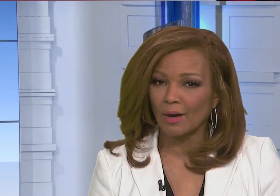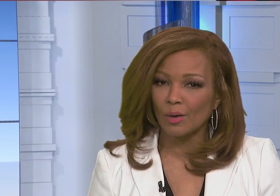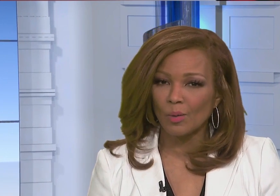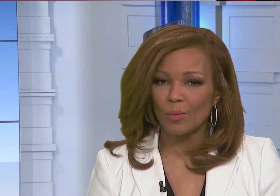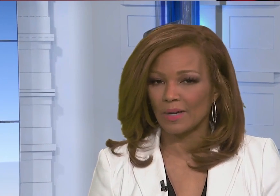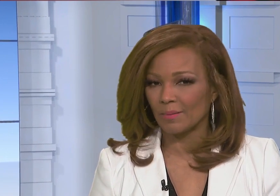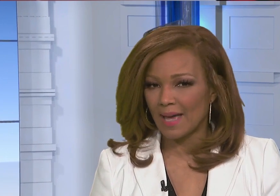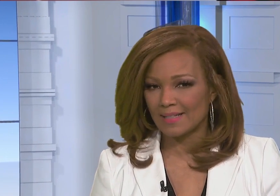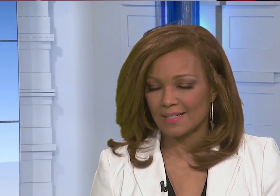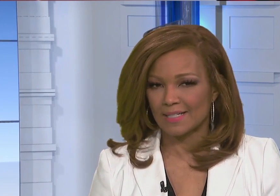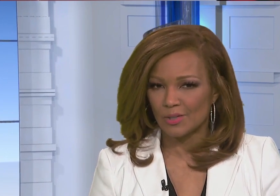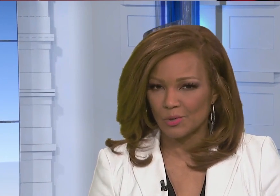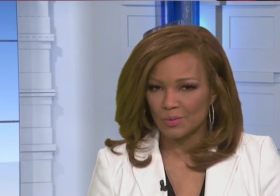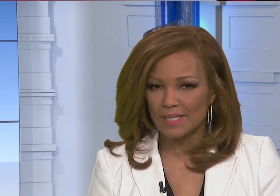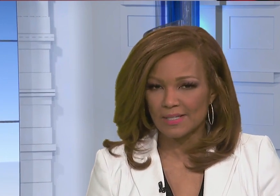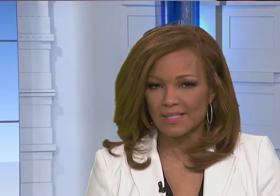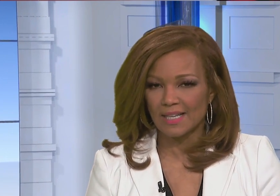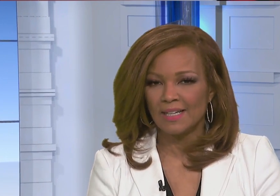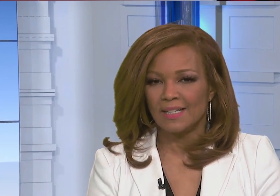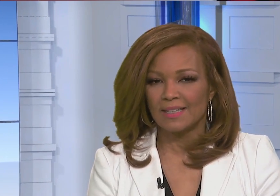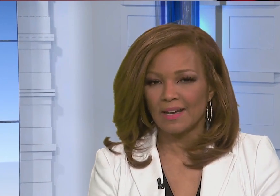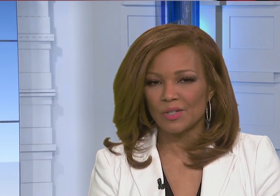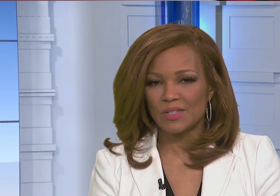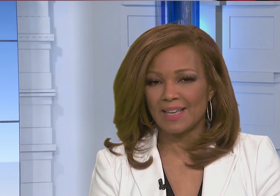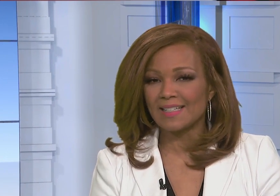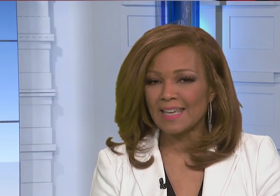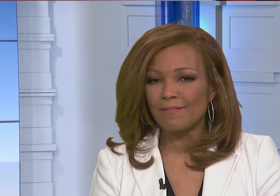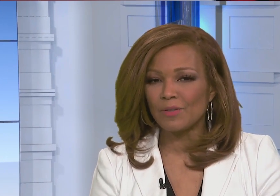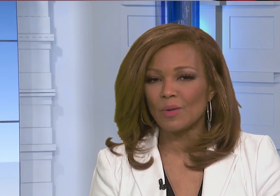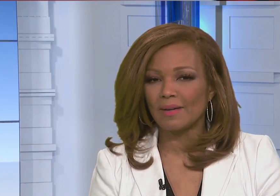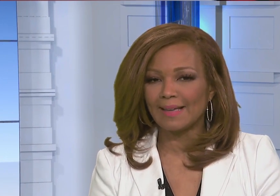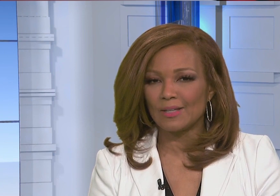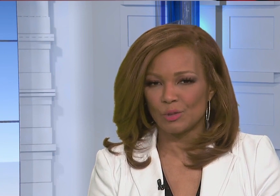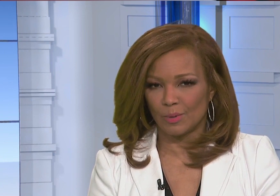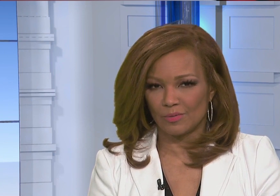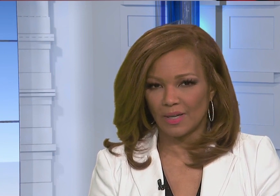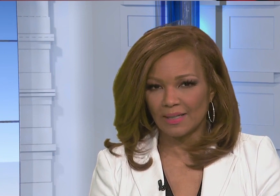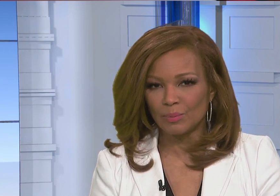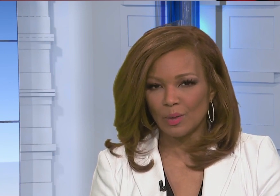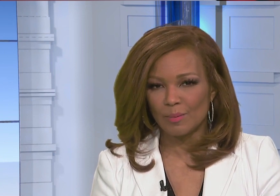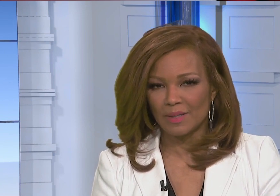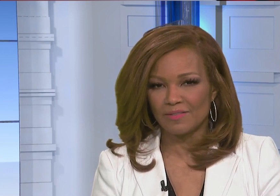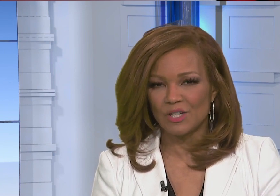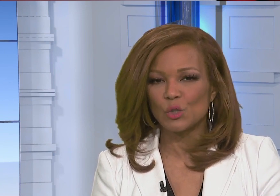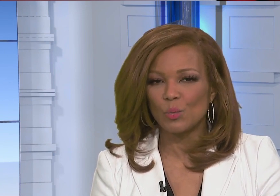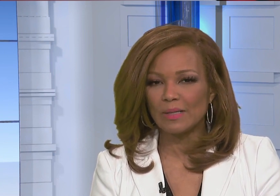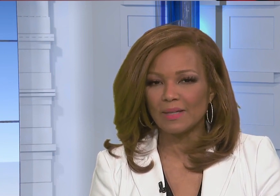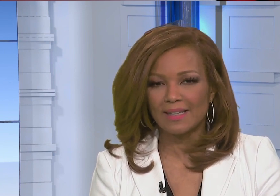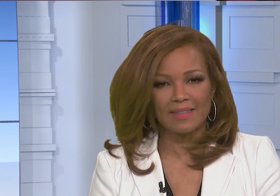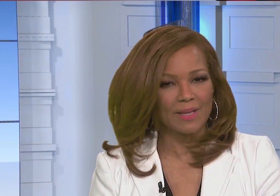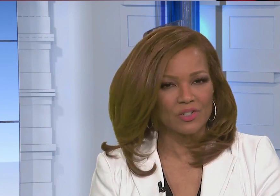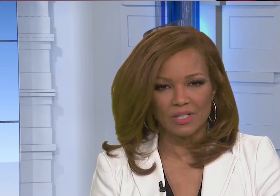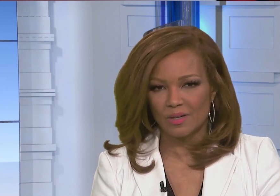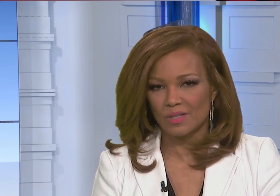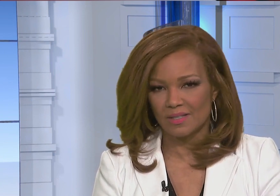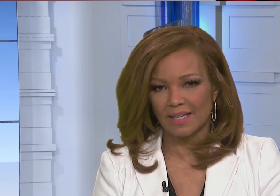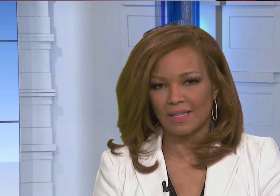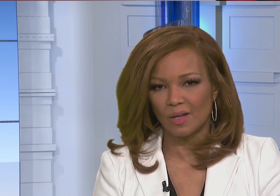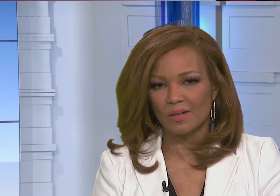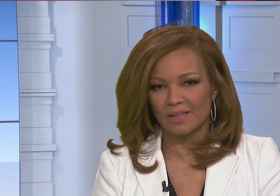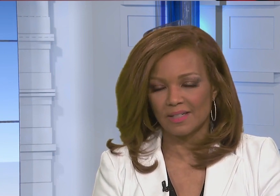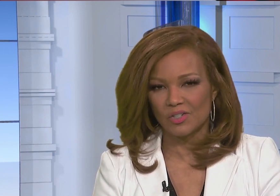staying home, wearing masks, and social distancing. The governor says if you are eligible for unemployment benefits, you will get them, and she knows